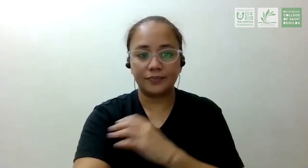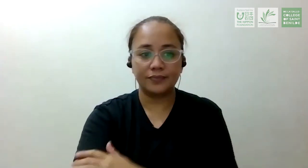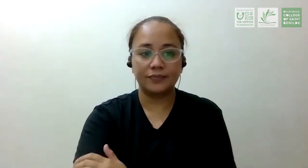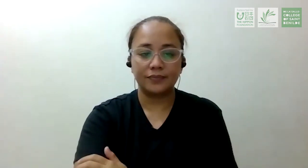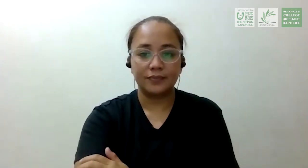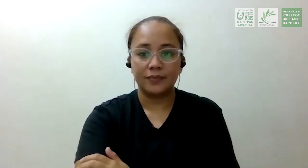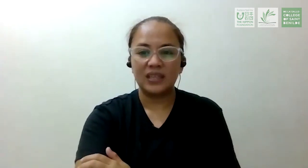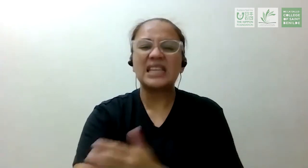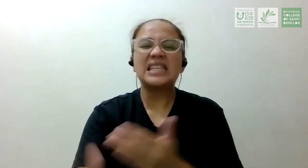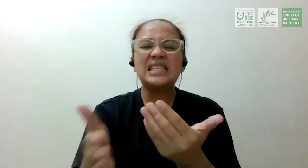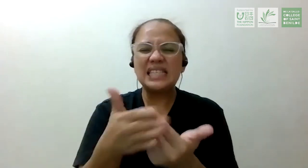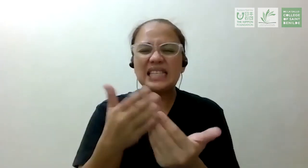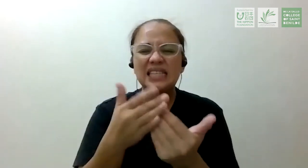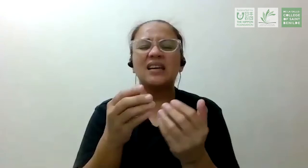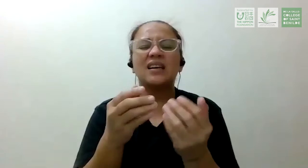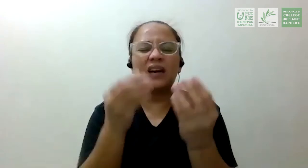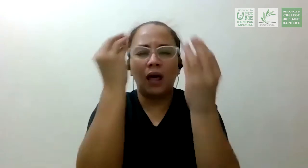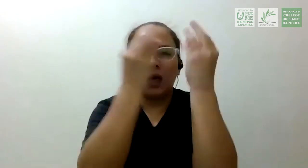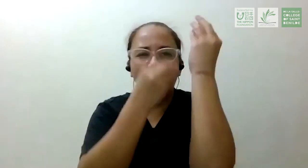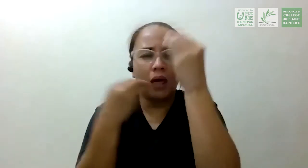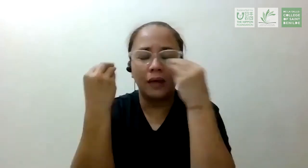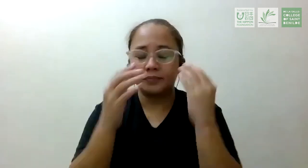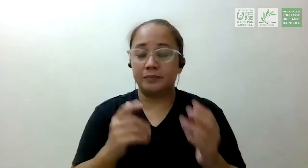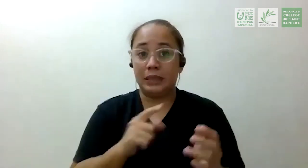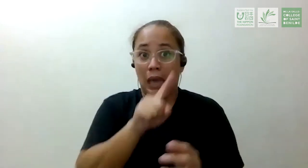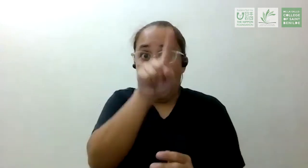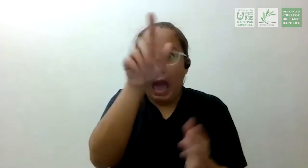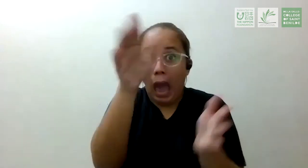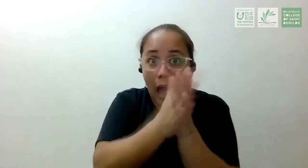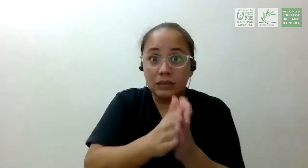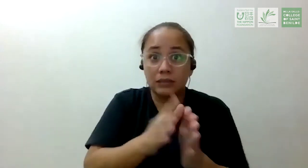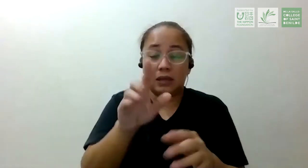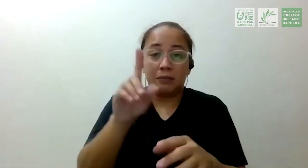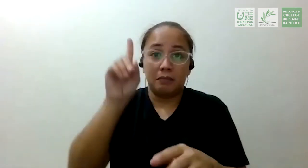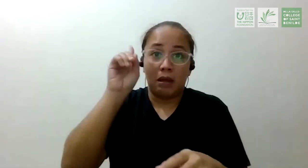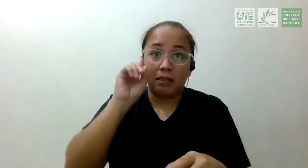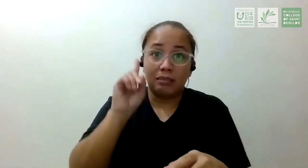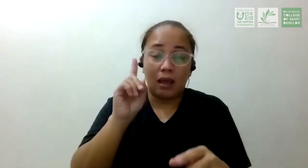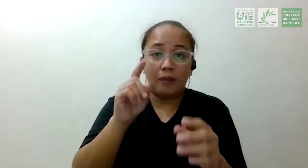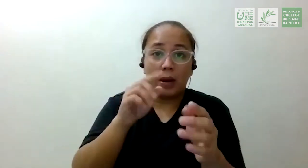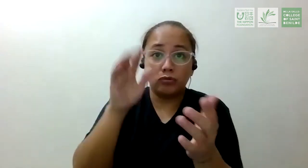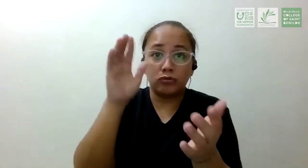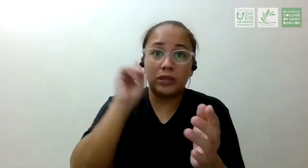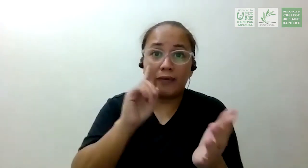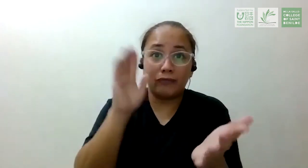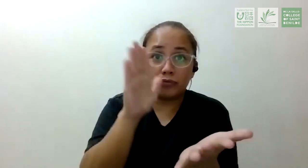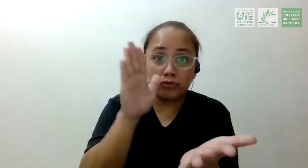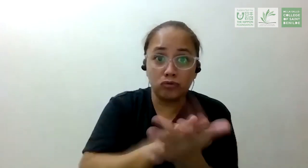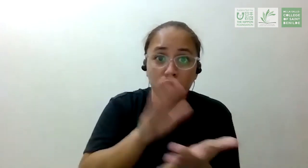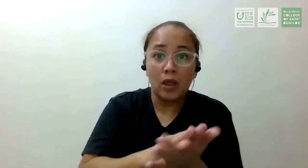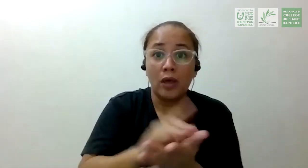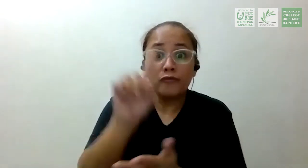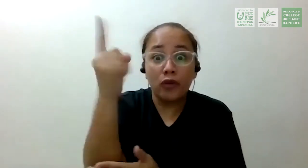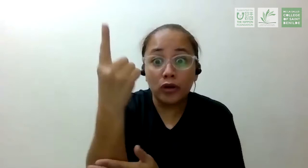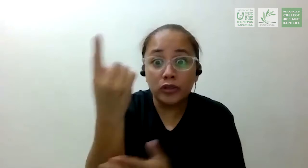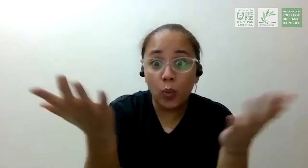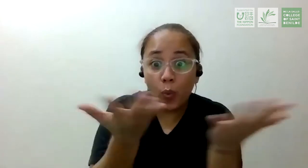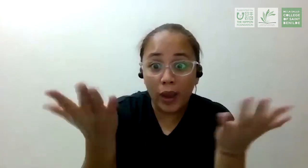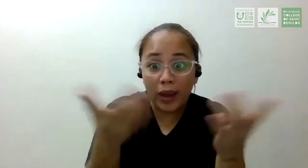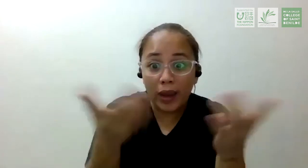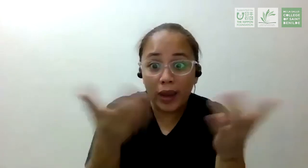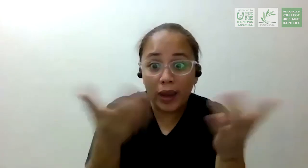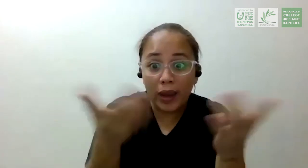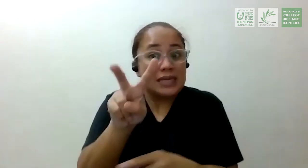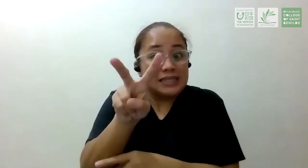it's easy to get confused. If I ask you about schools, the first deaf school was started in Japan. Second deaf school